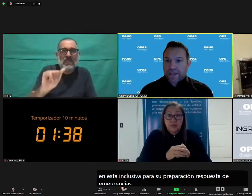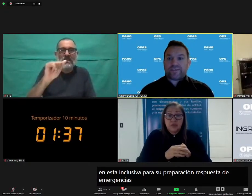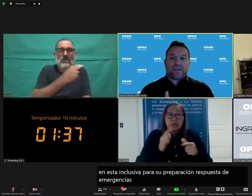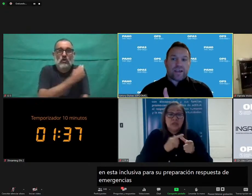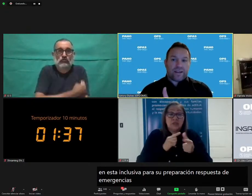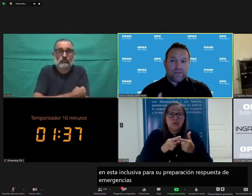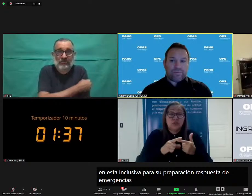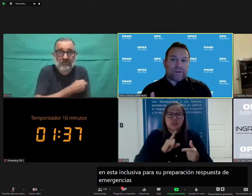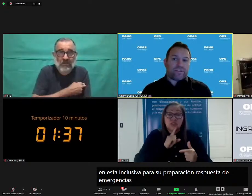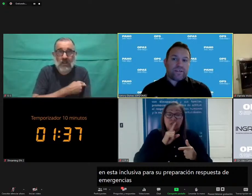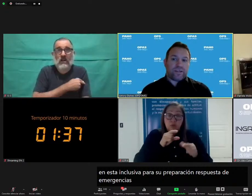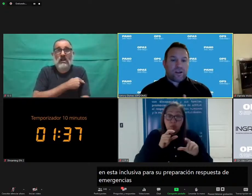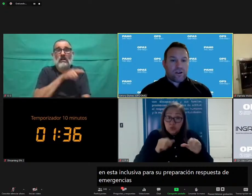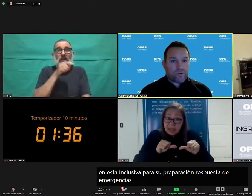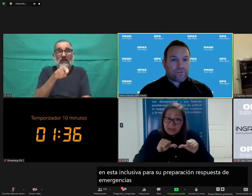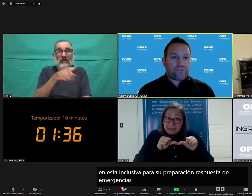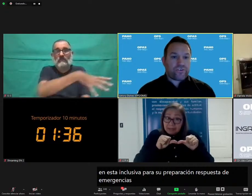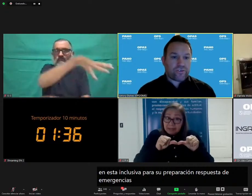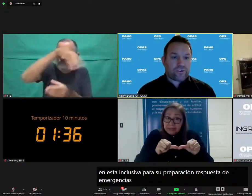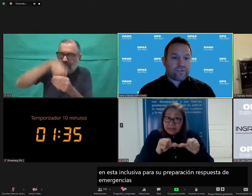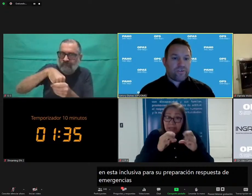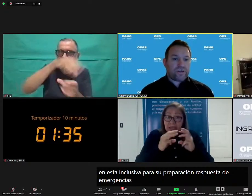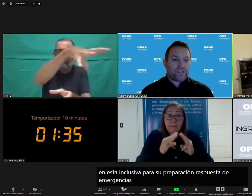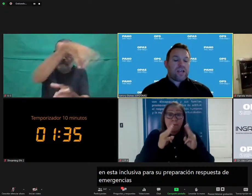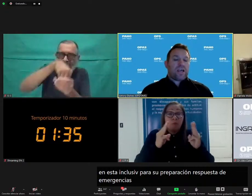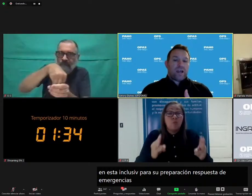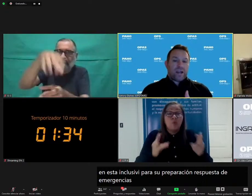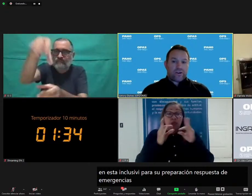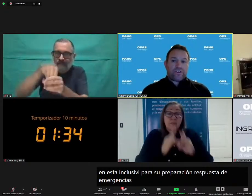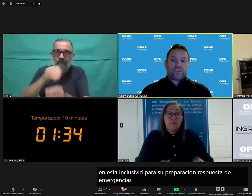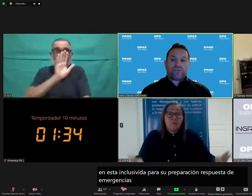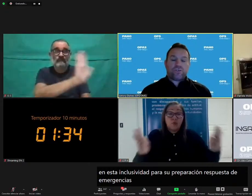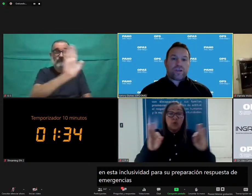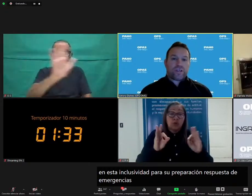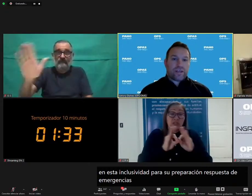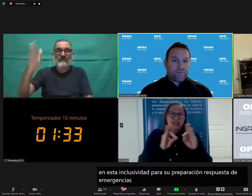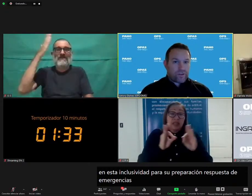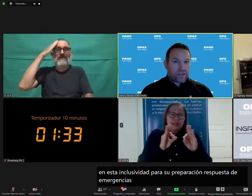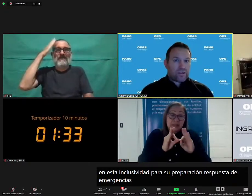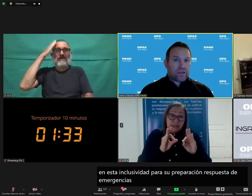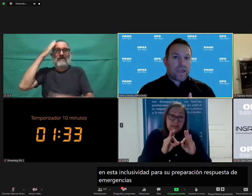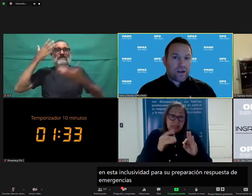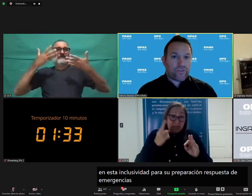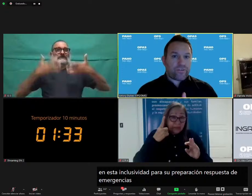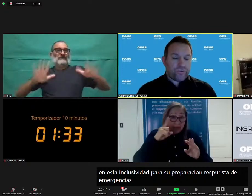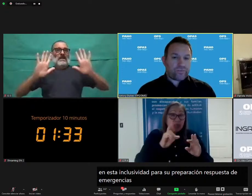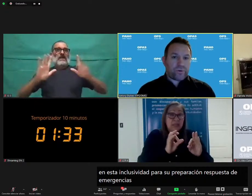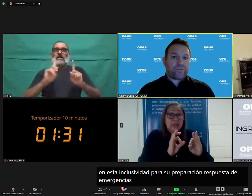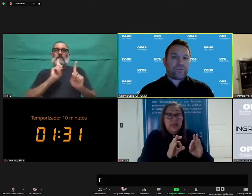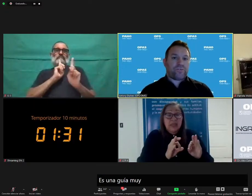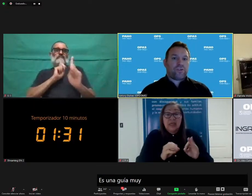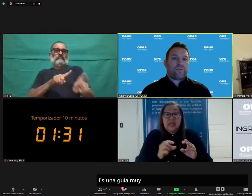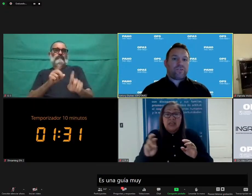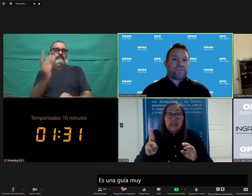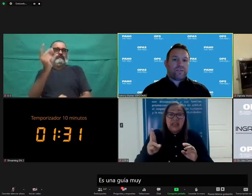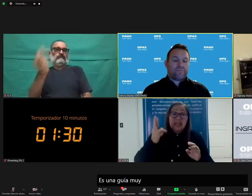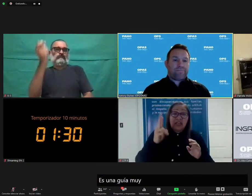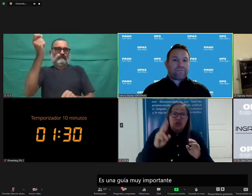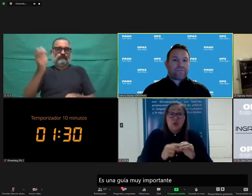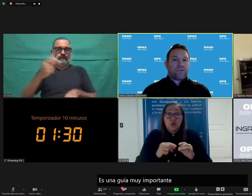been piloted and implemented in a number of countries across the region and i encourage you to look at that for the health response to the